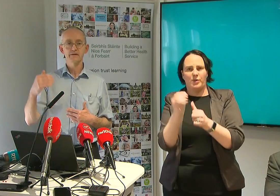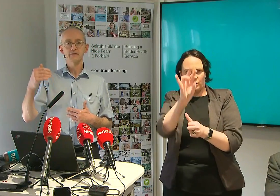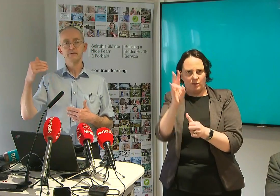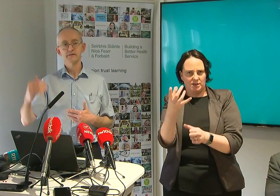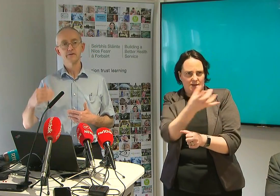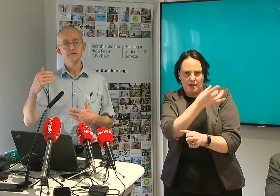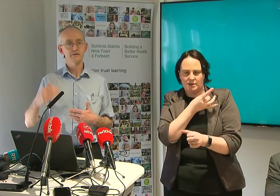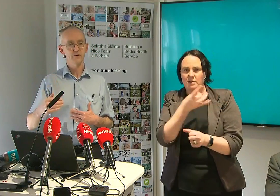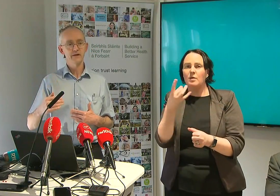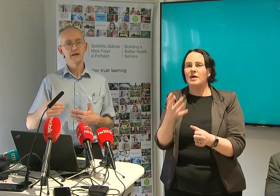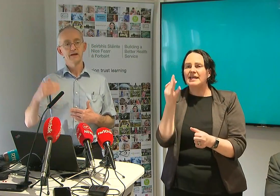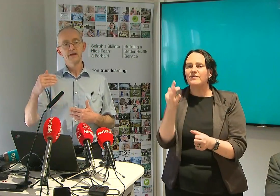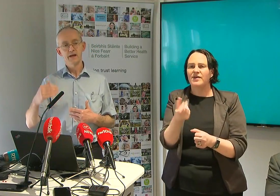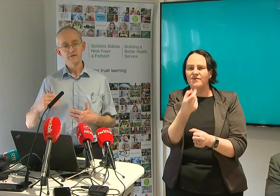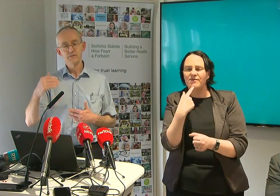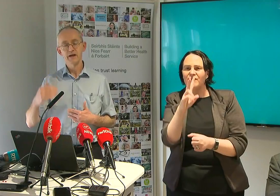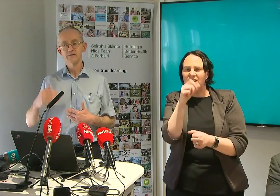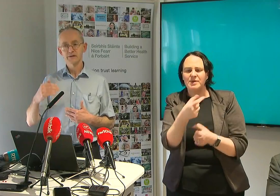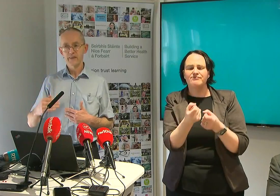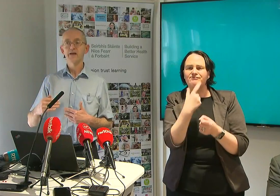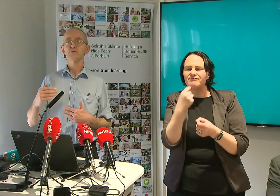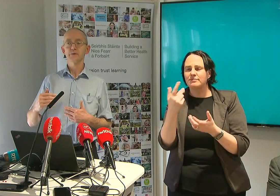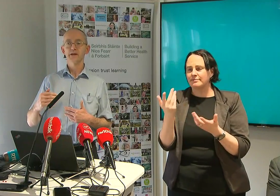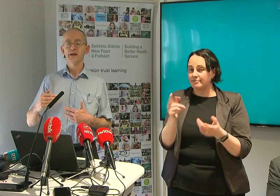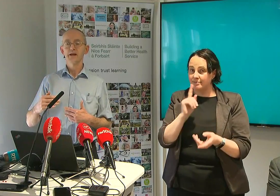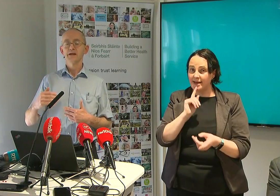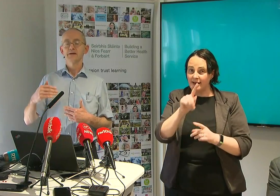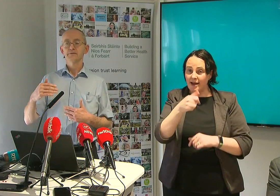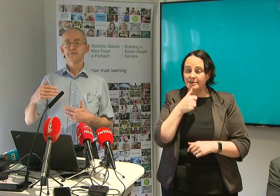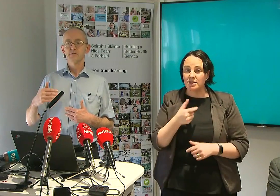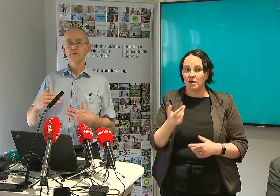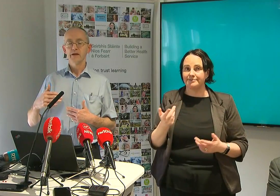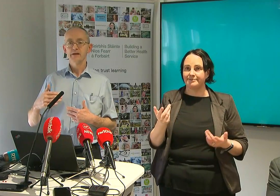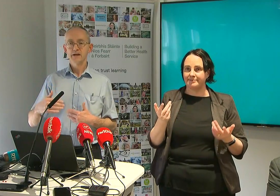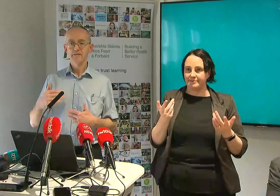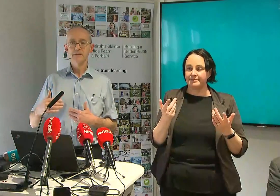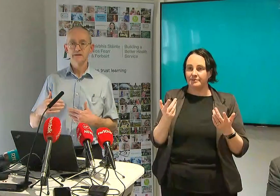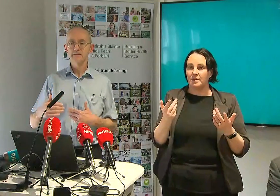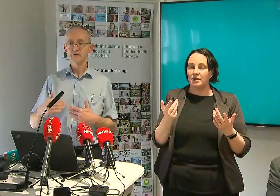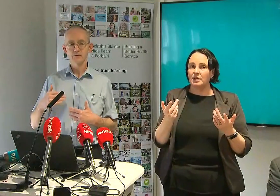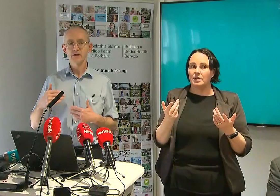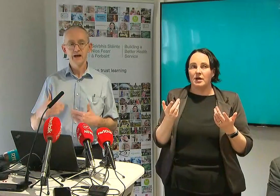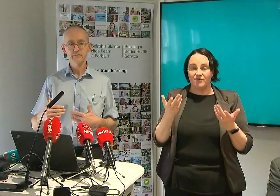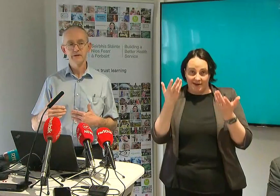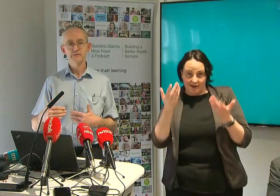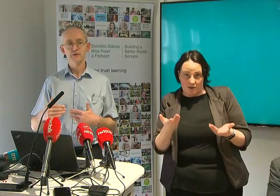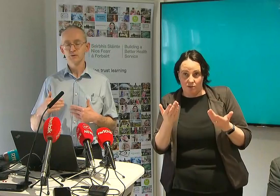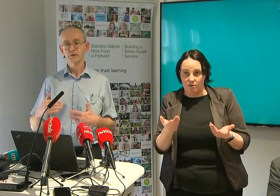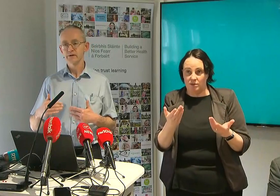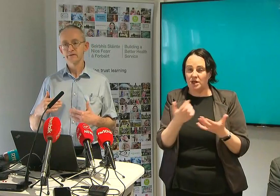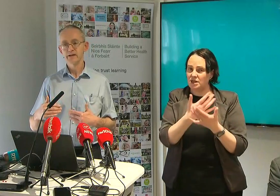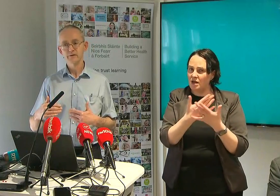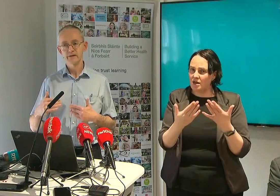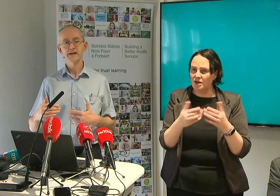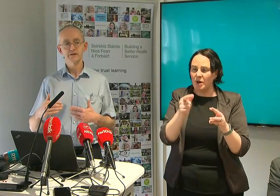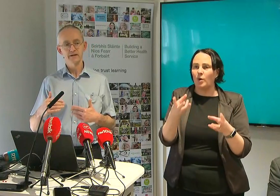take various vitamins and so on? And I guess my answer to that would be, for in times like this, there are a lot of people who are